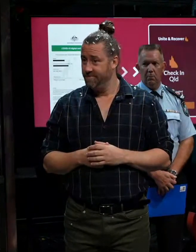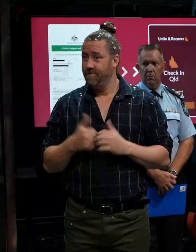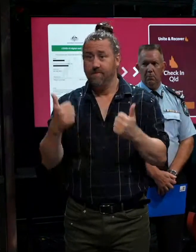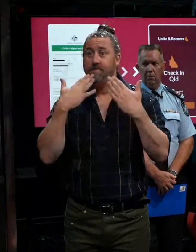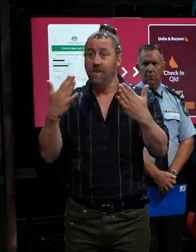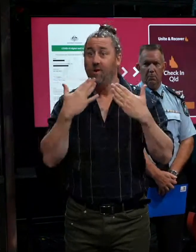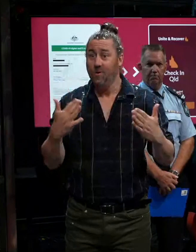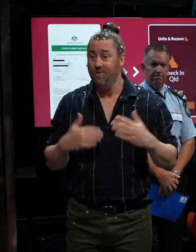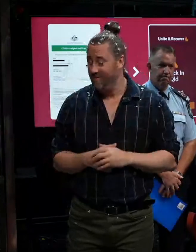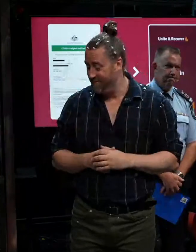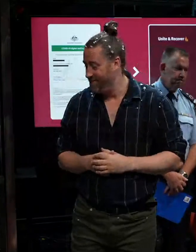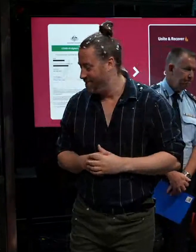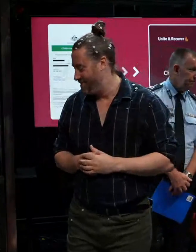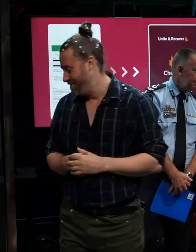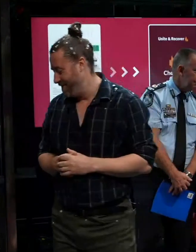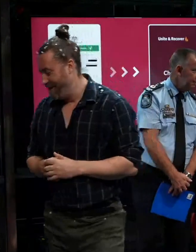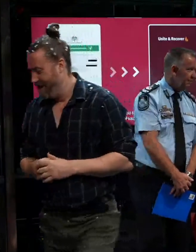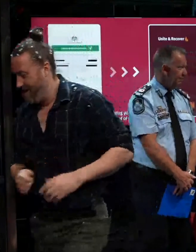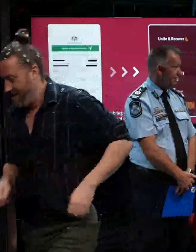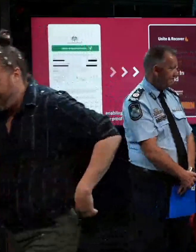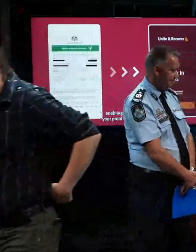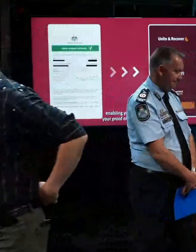Right. Thank you. All good. Thanks all. Thank you.